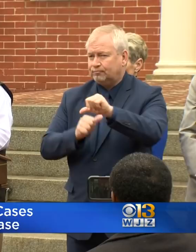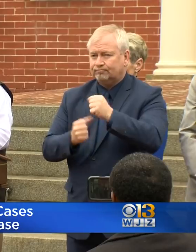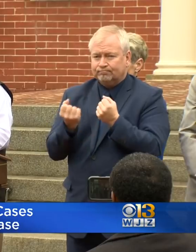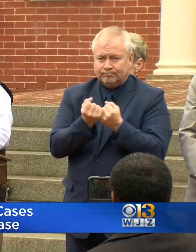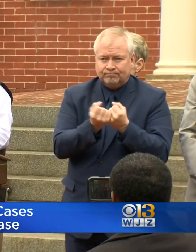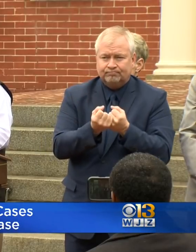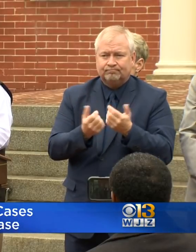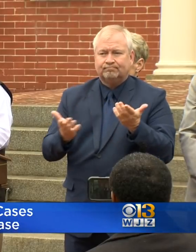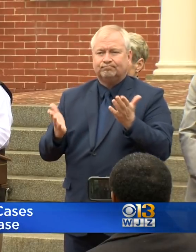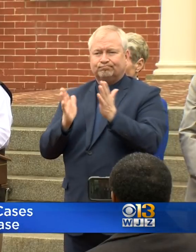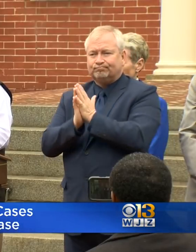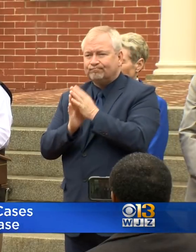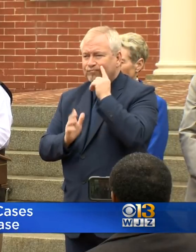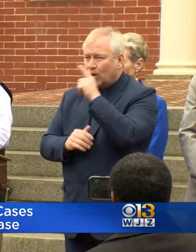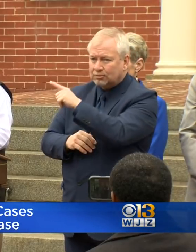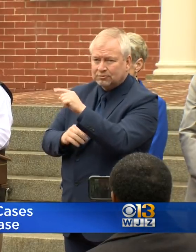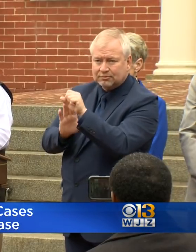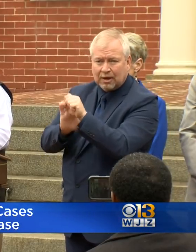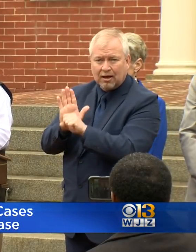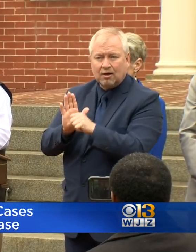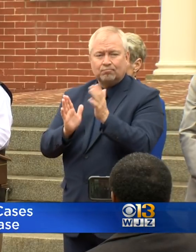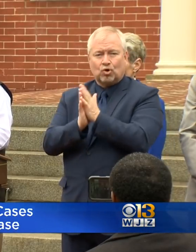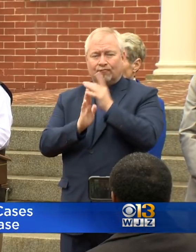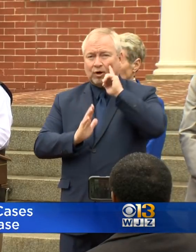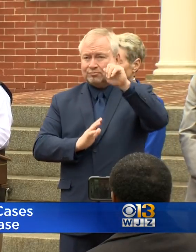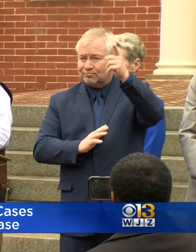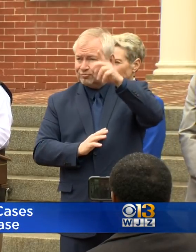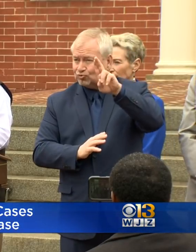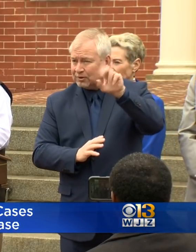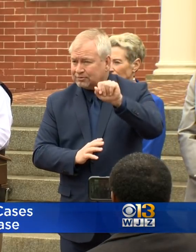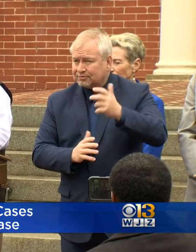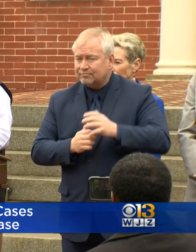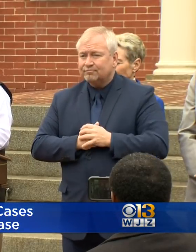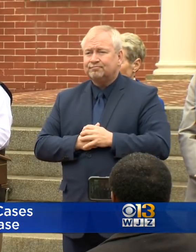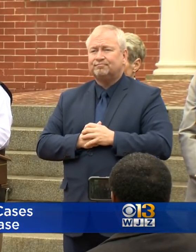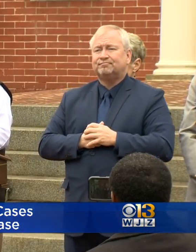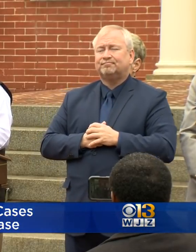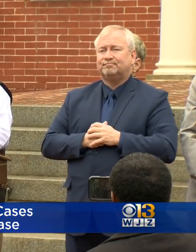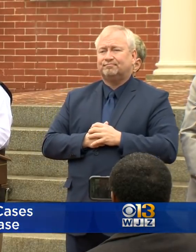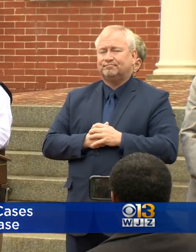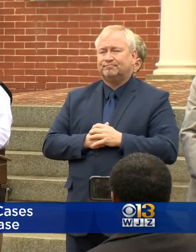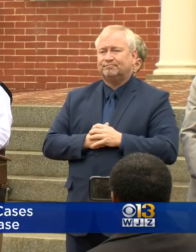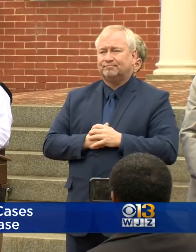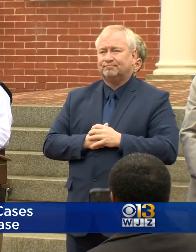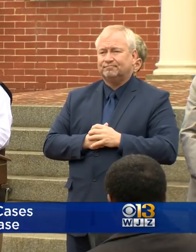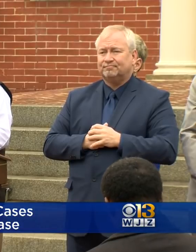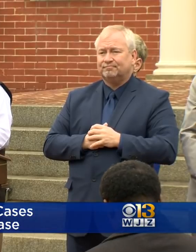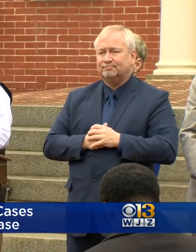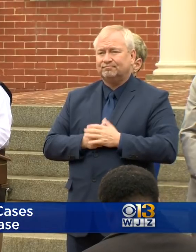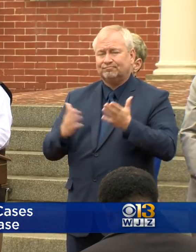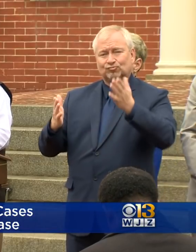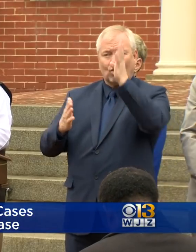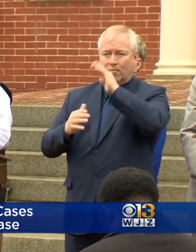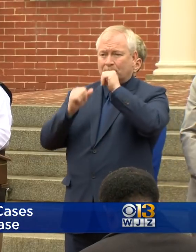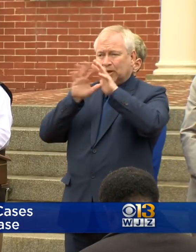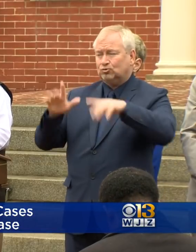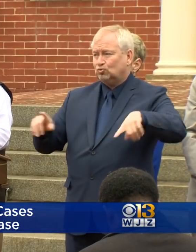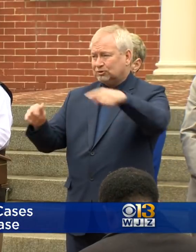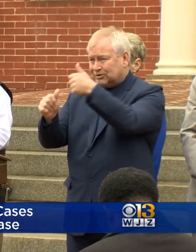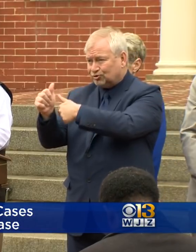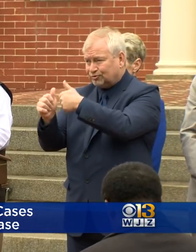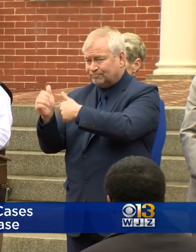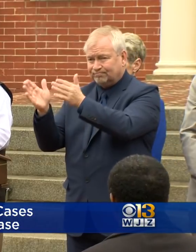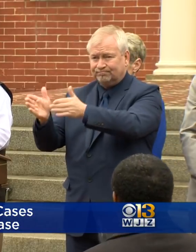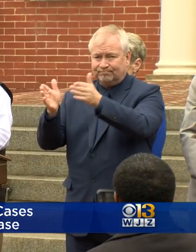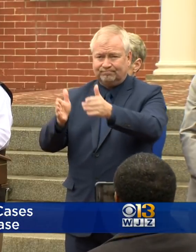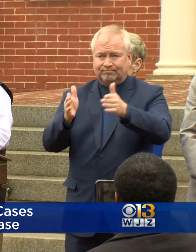and for our nation in the days ahead. May God bless each and every one of you.